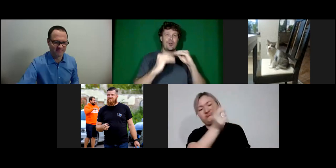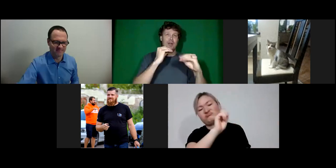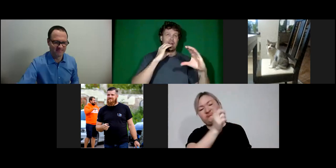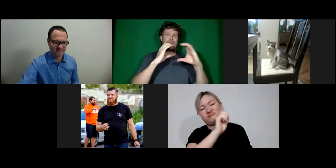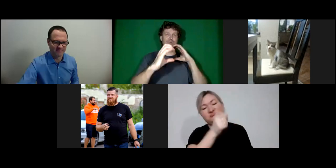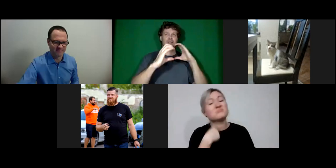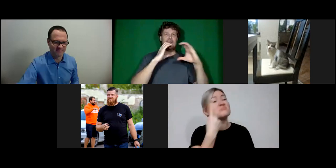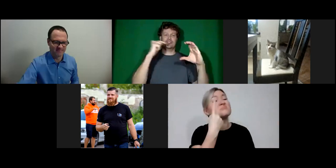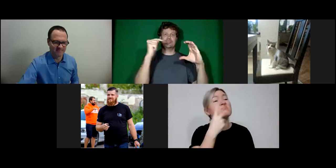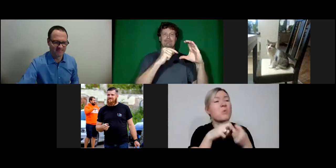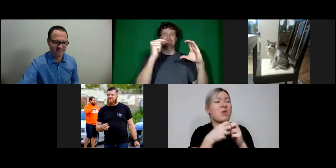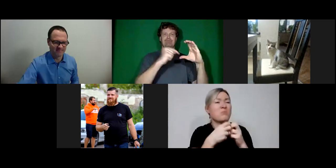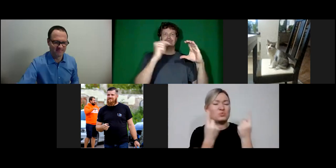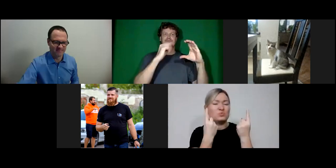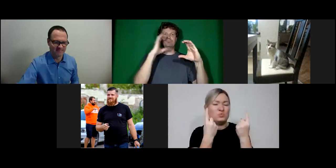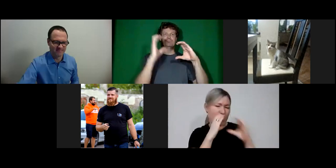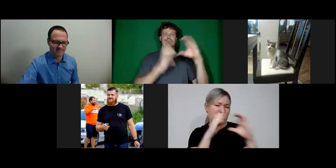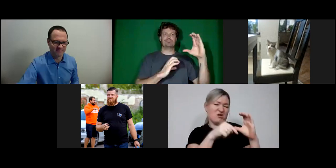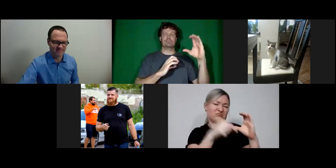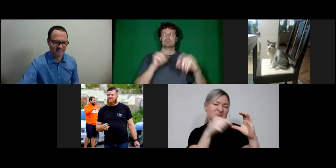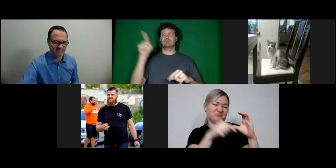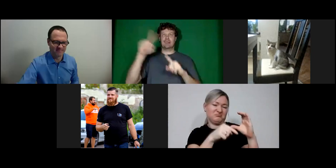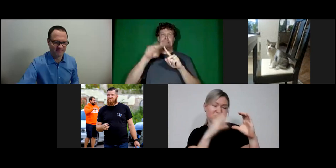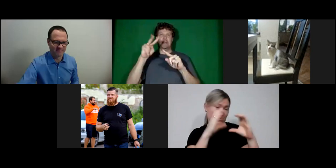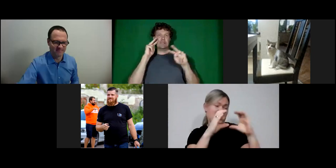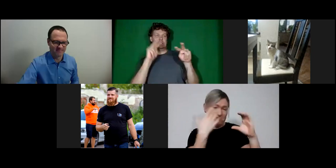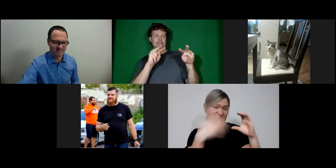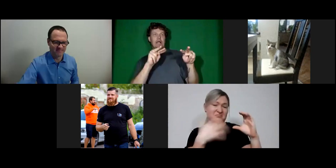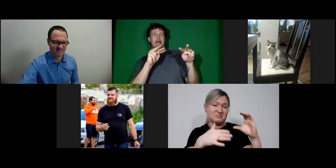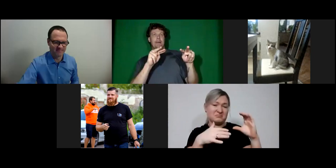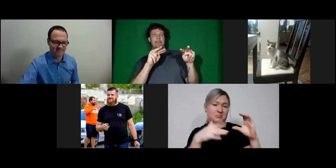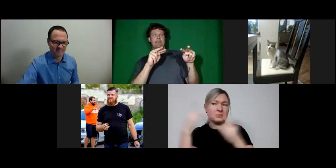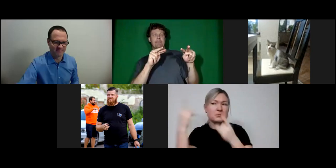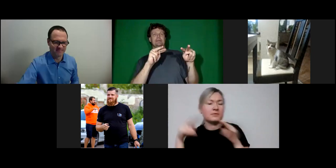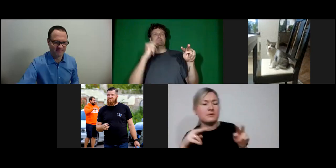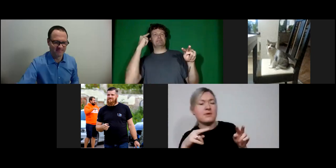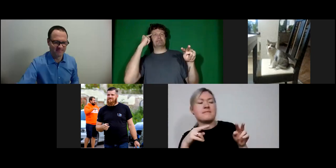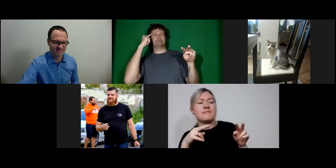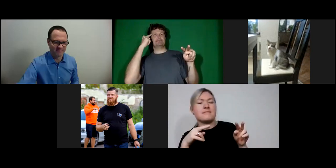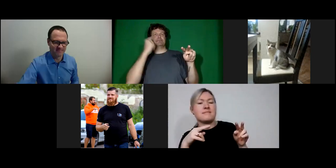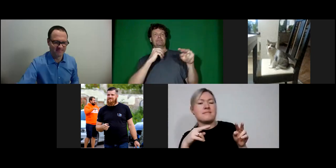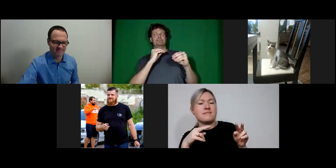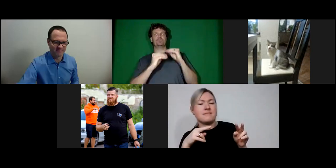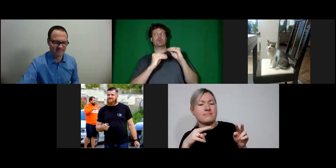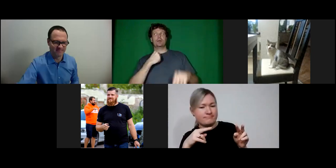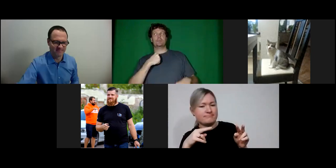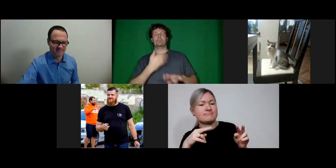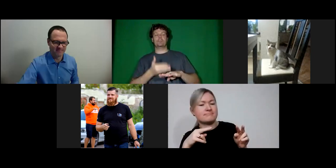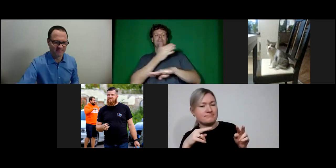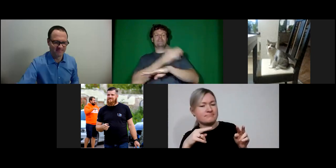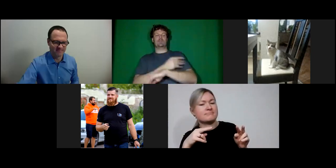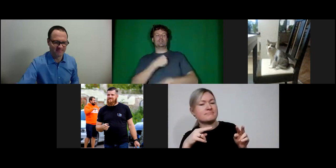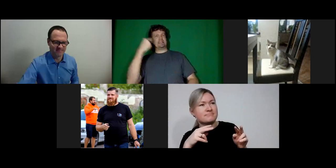approached me and said, I always thought that deafness was meant you had an intellectual